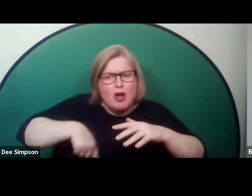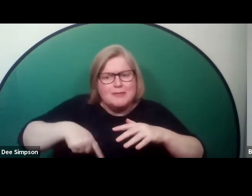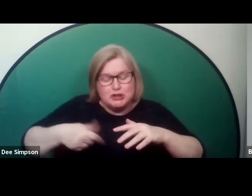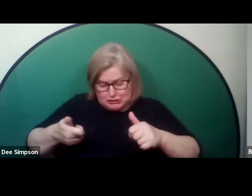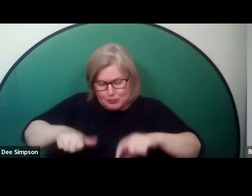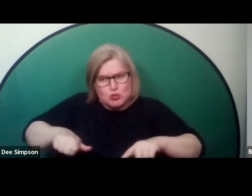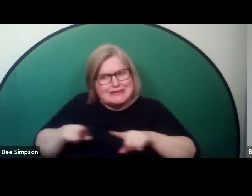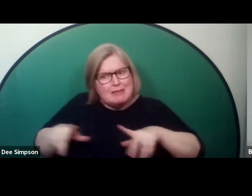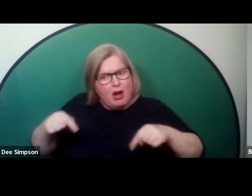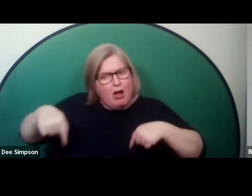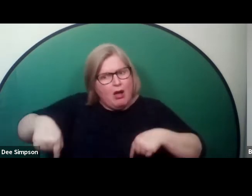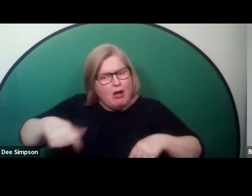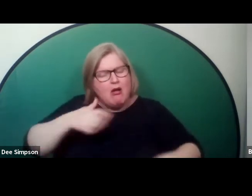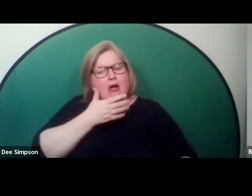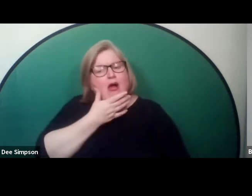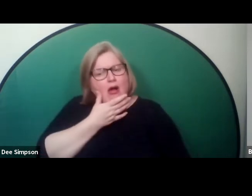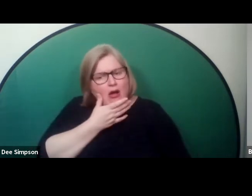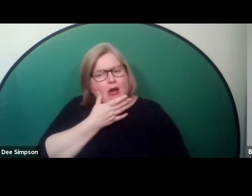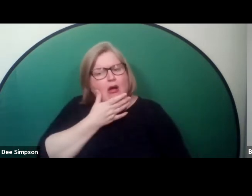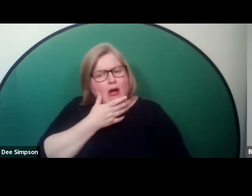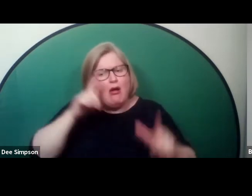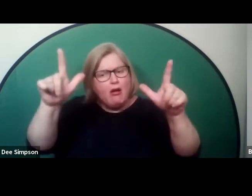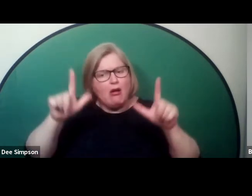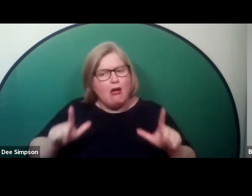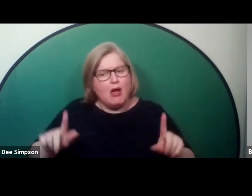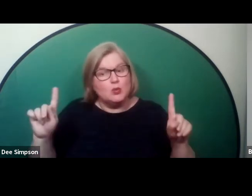solutions. And in particular, next slide, please.